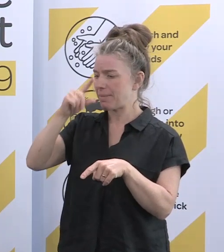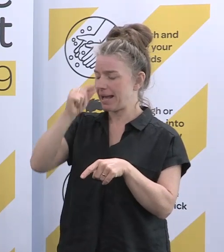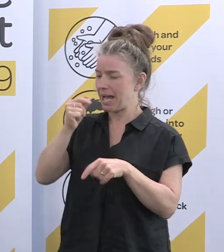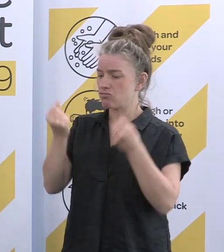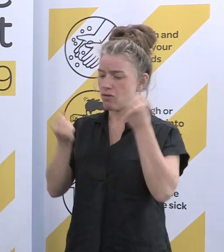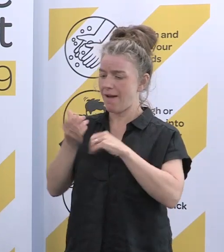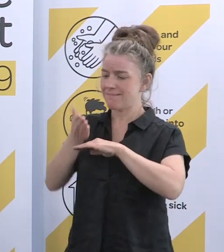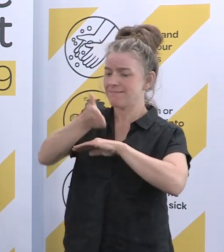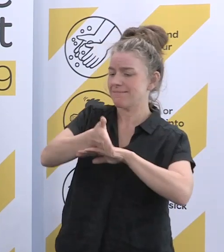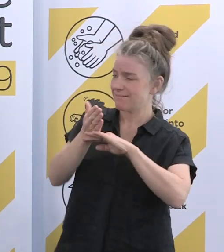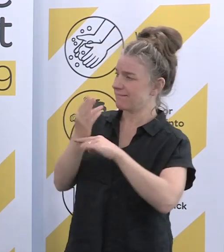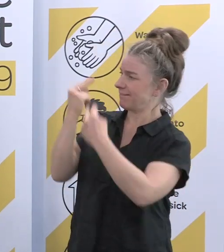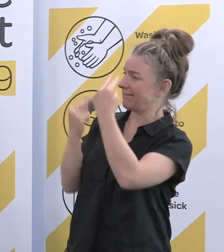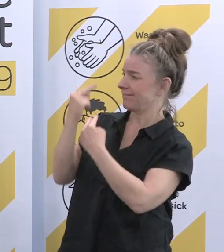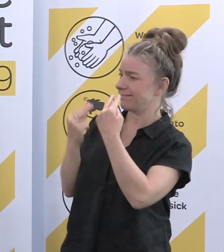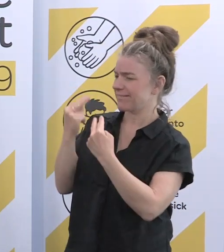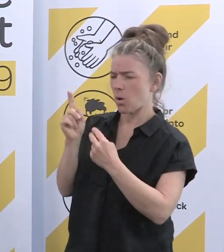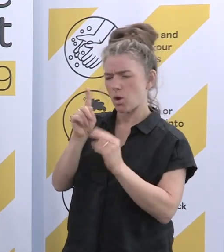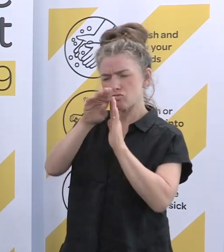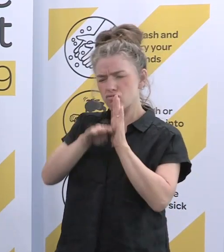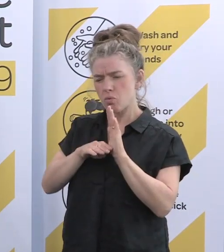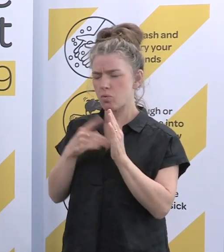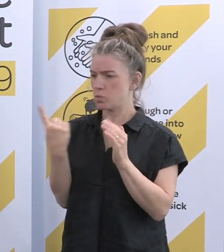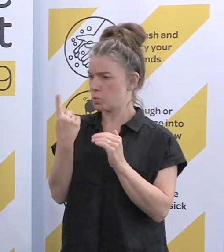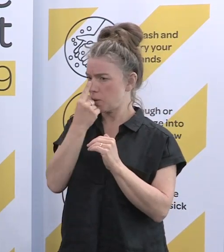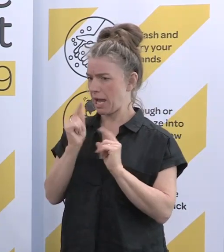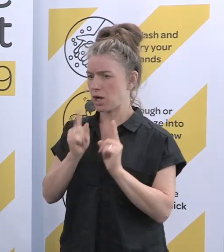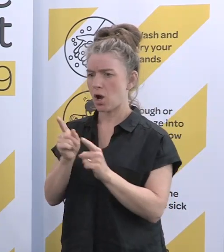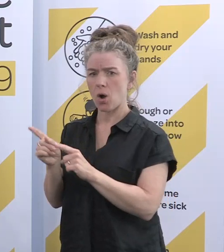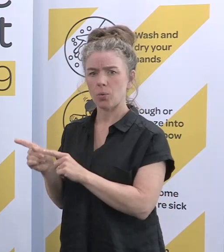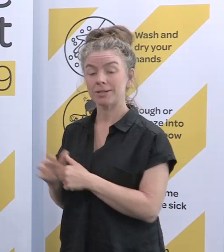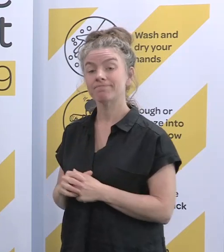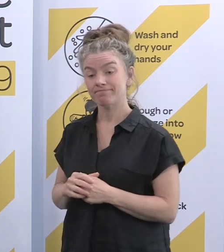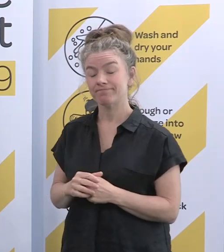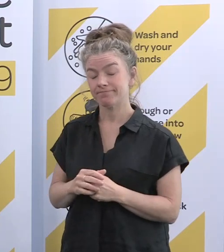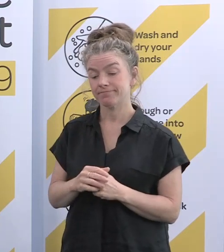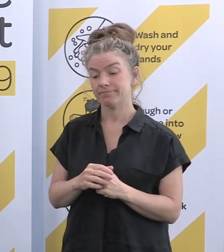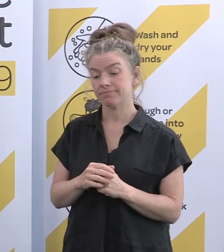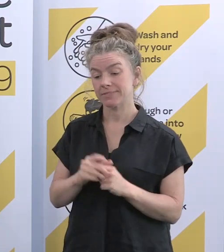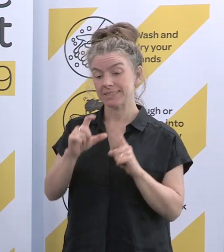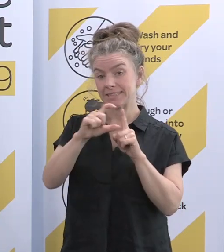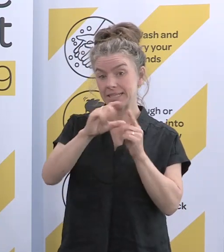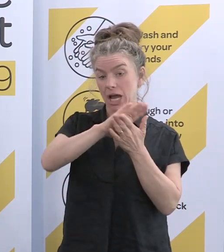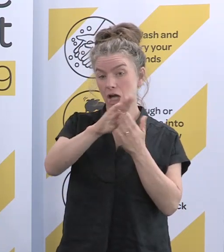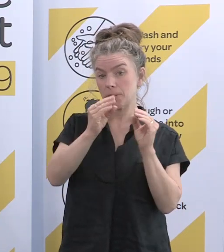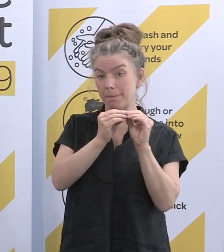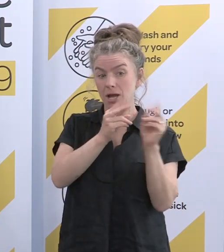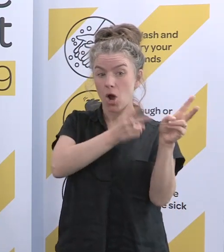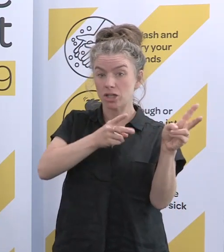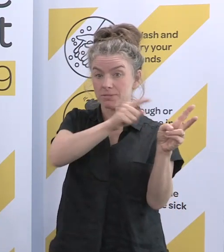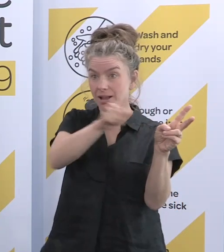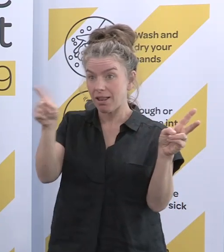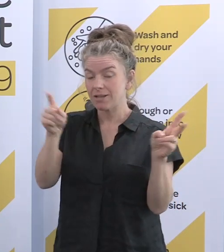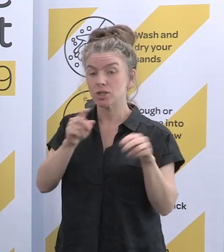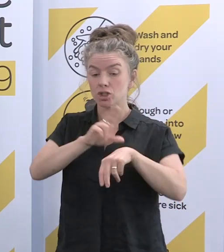rules are for anyone who wanting to use them? So each district health board and primary health organisation and the local general practices have